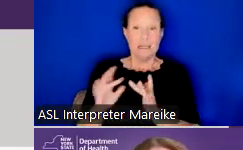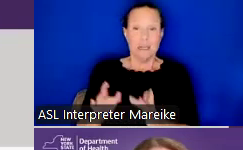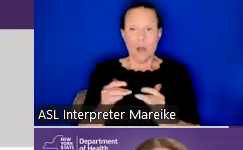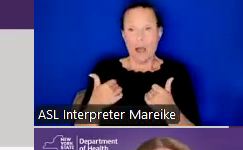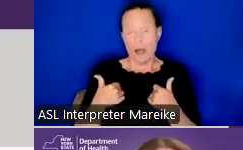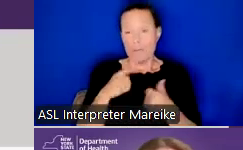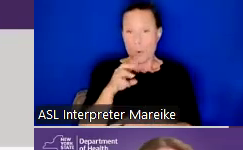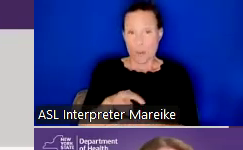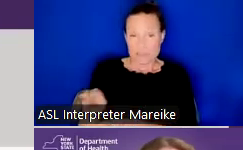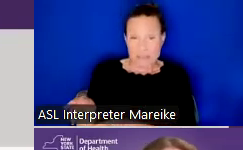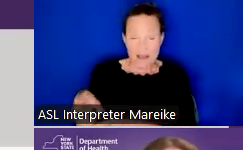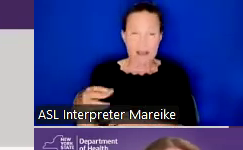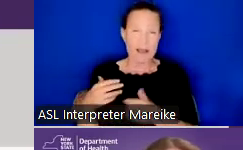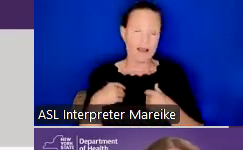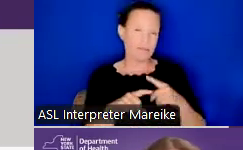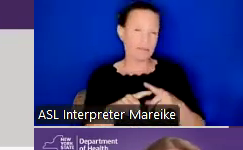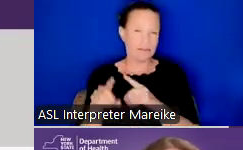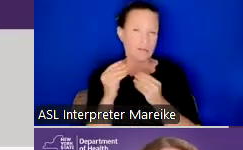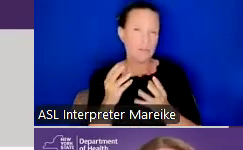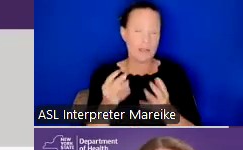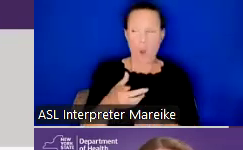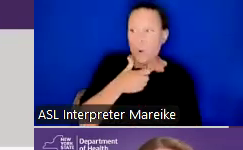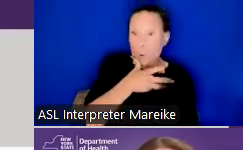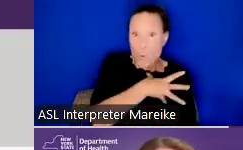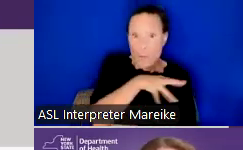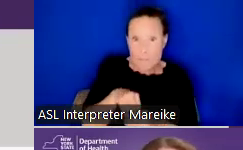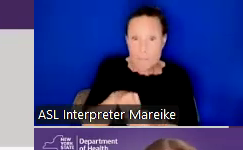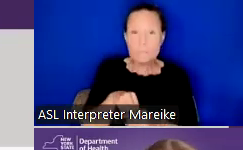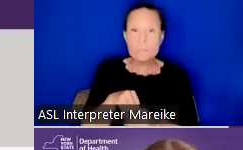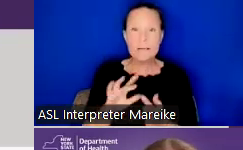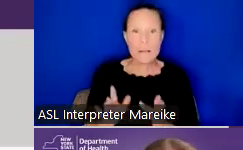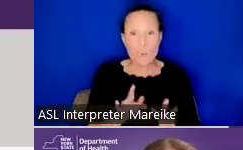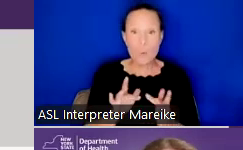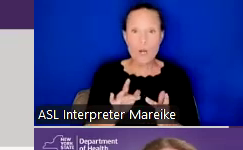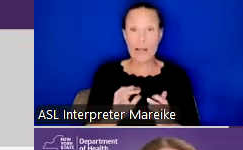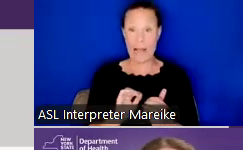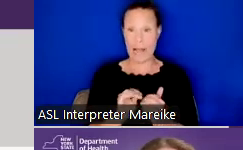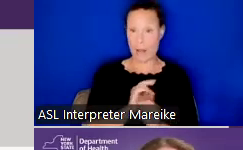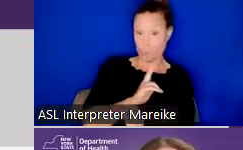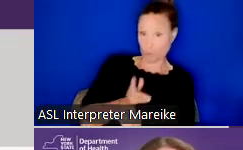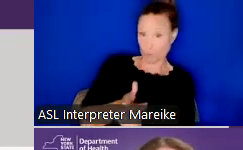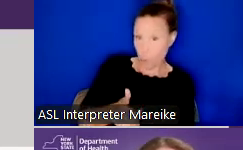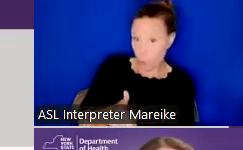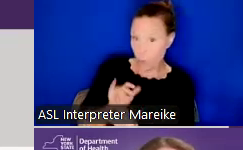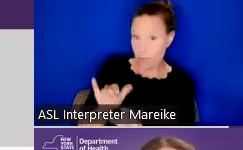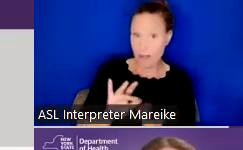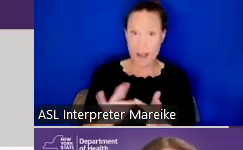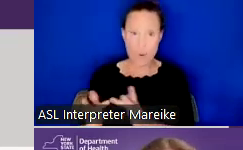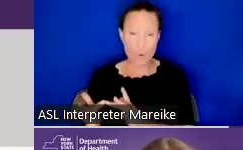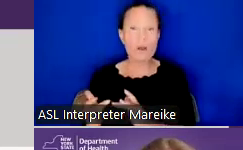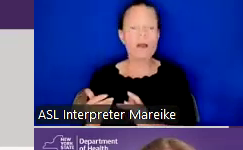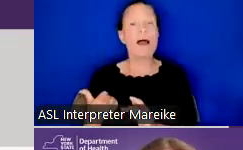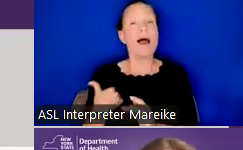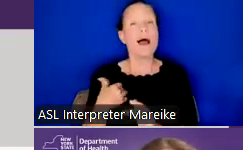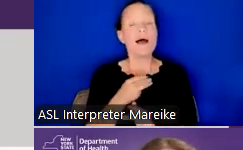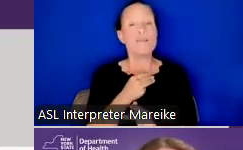website with information on who's part of their network, how to join the network. It even has a